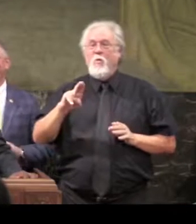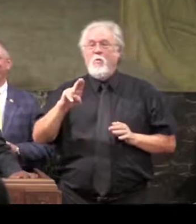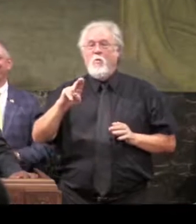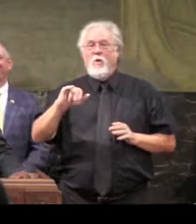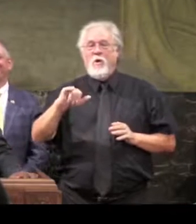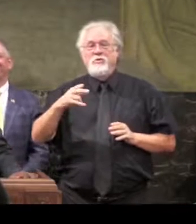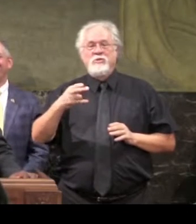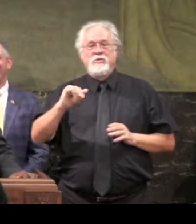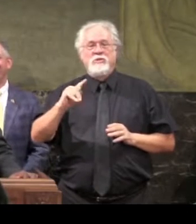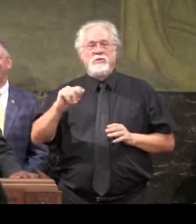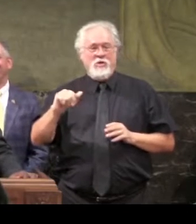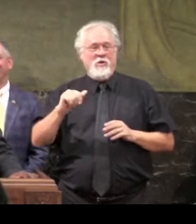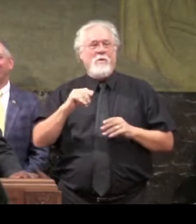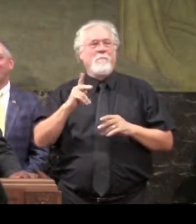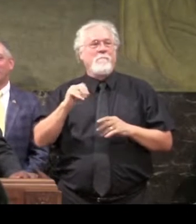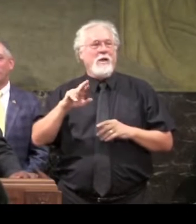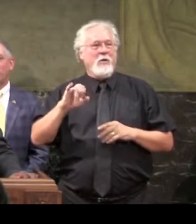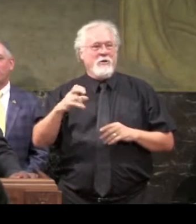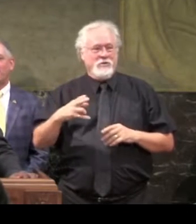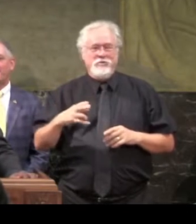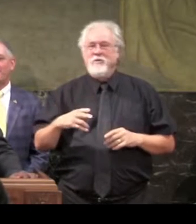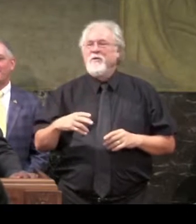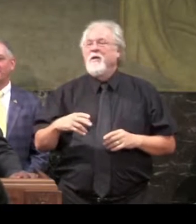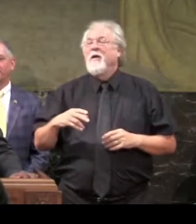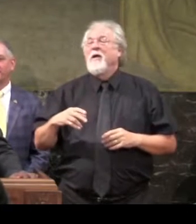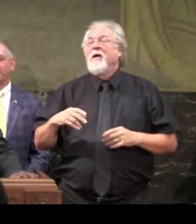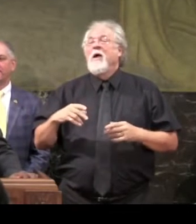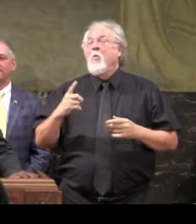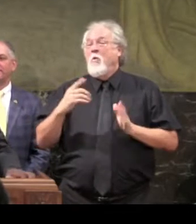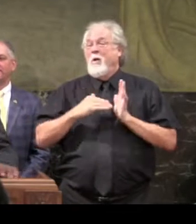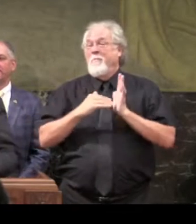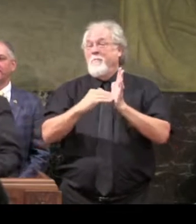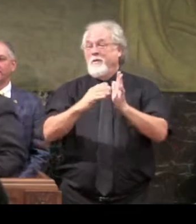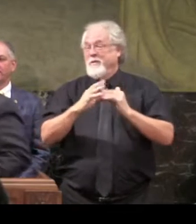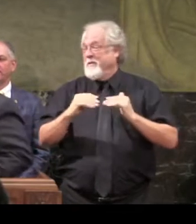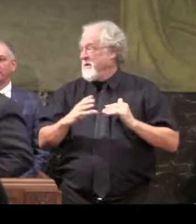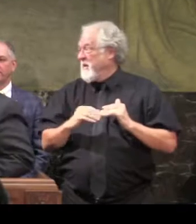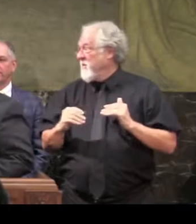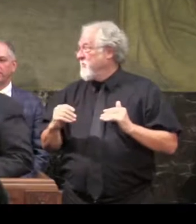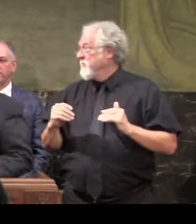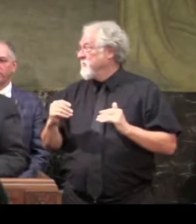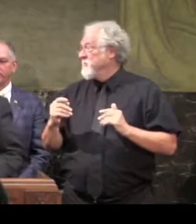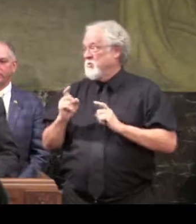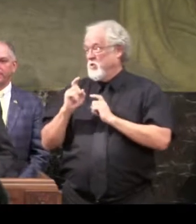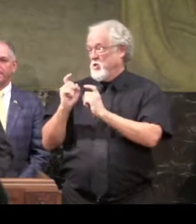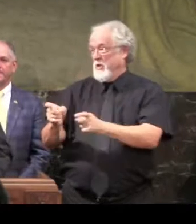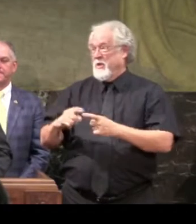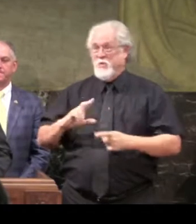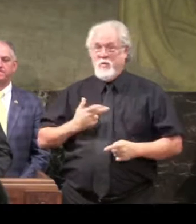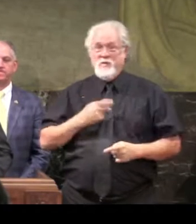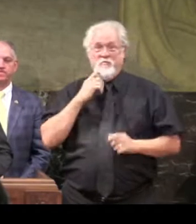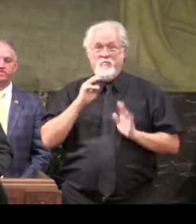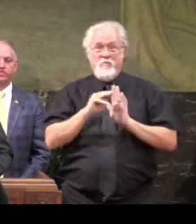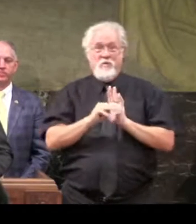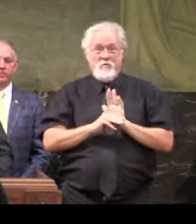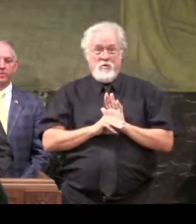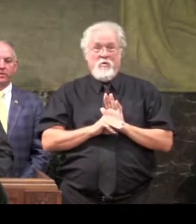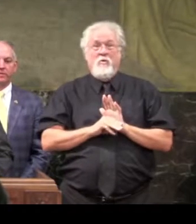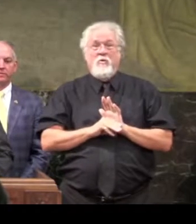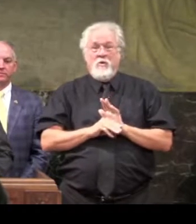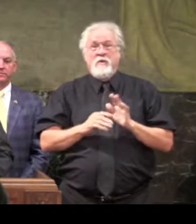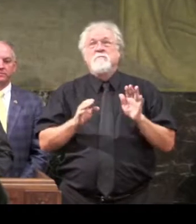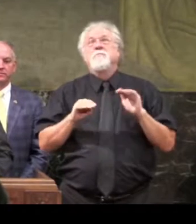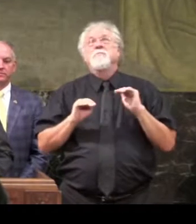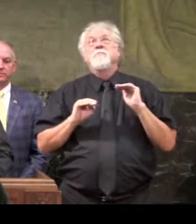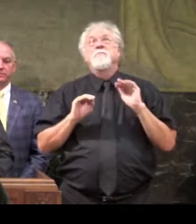mayors and city council members, I think, the same. The $1 million that you're granting to us in the city of Monroe is